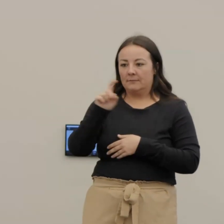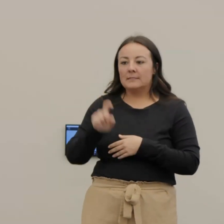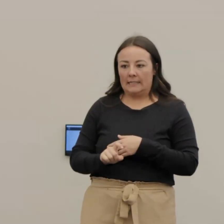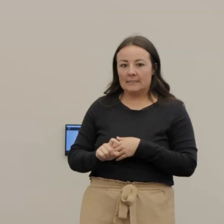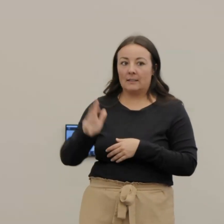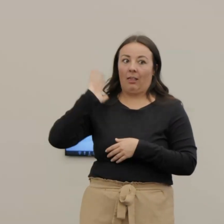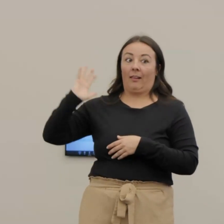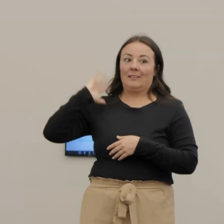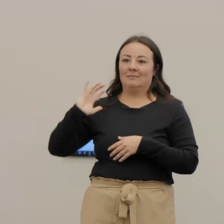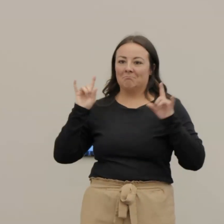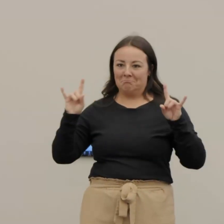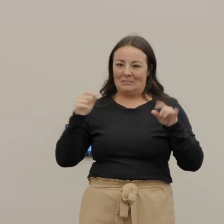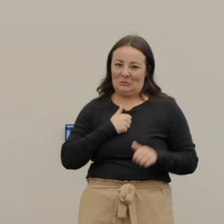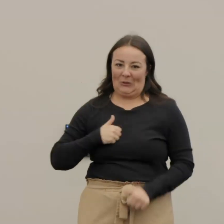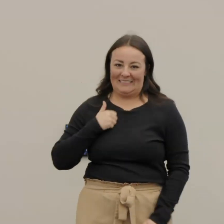Sorry.